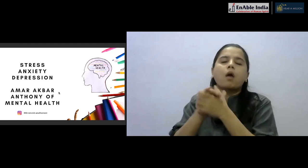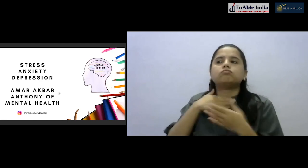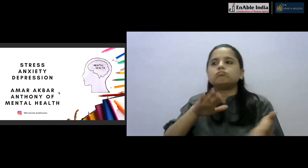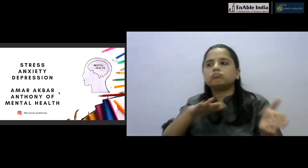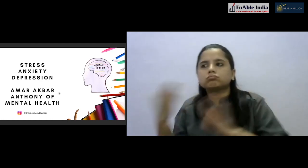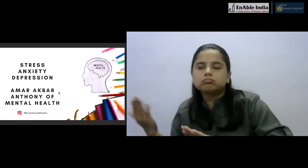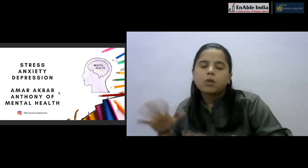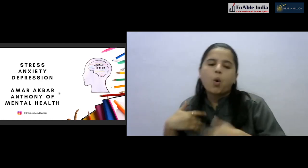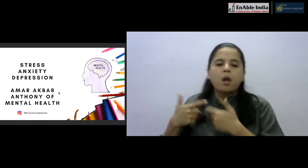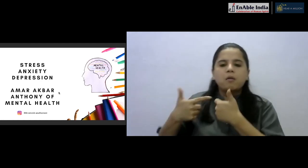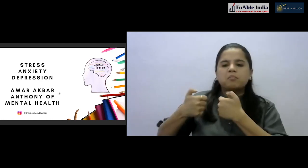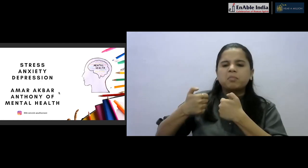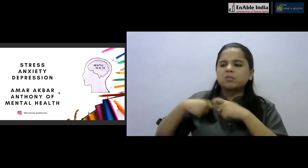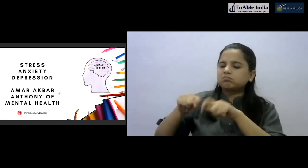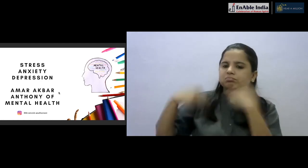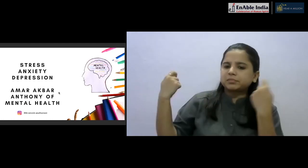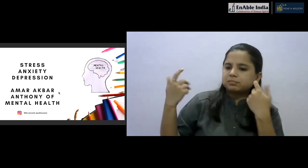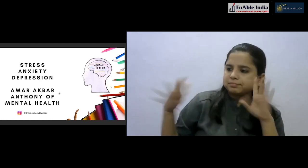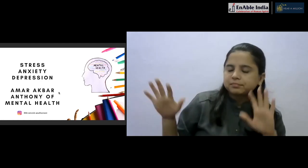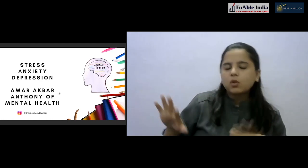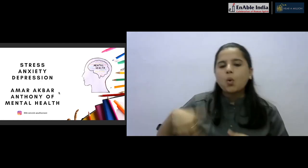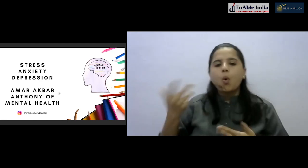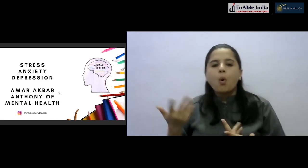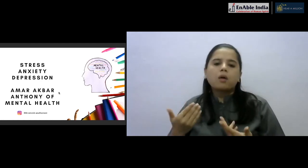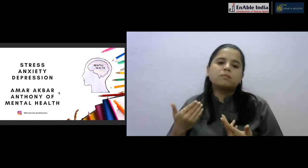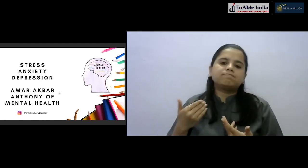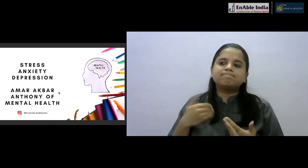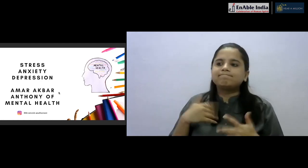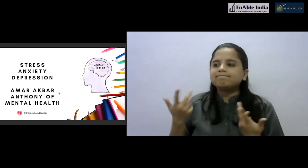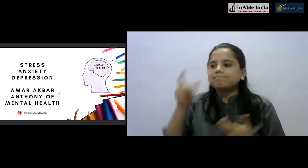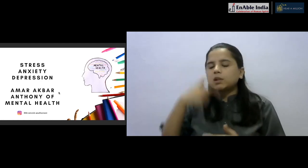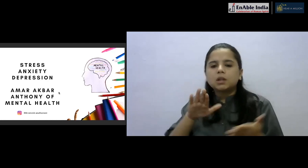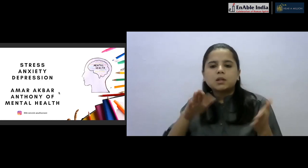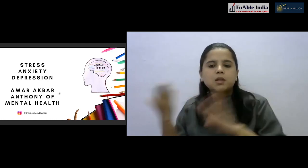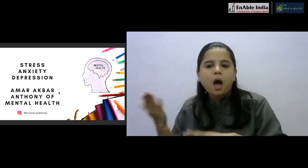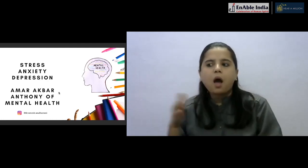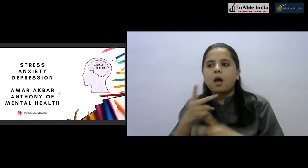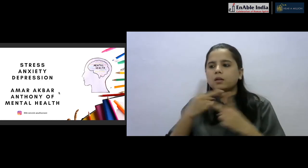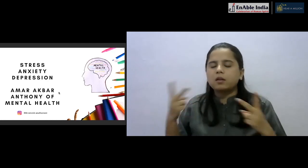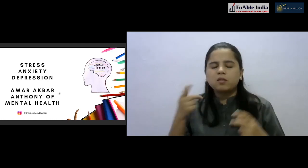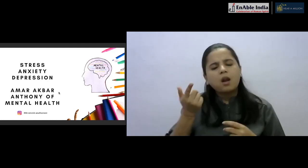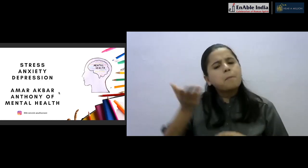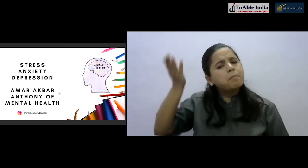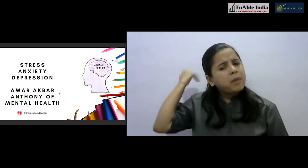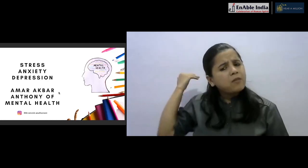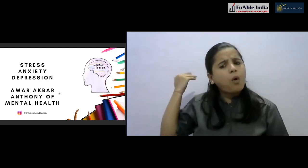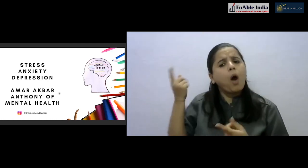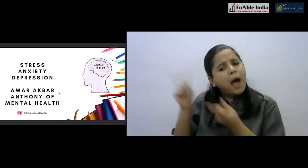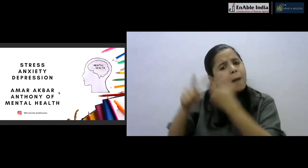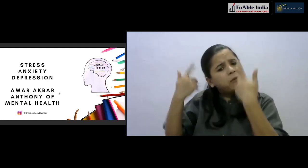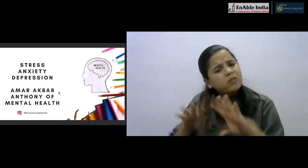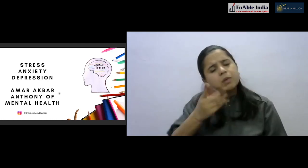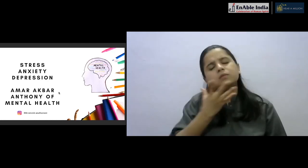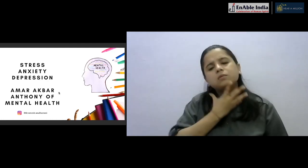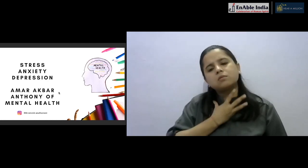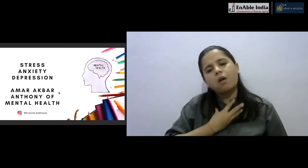uh, everything in past, everything has happened, and you feel sad and depressed because of that.